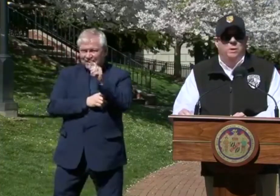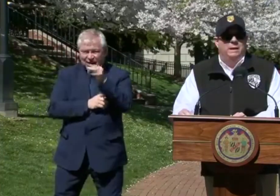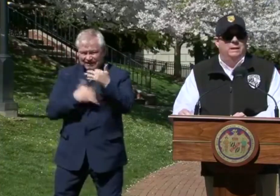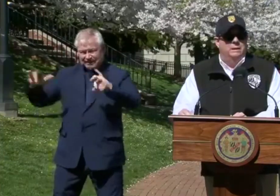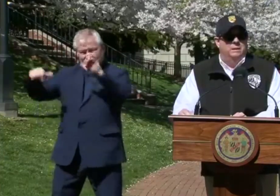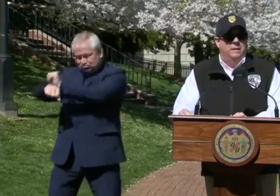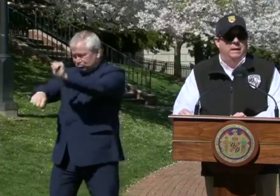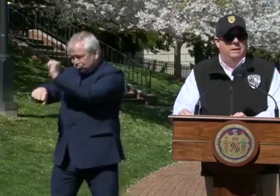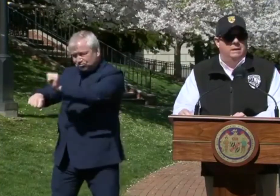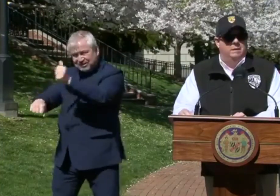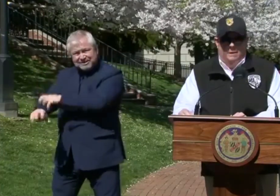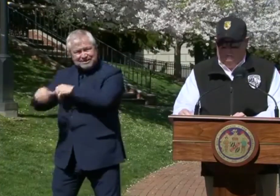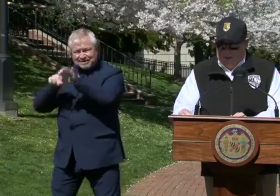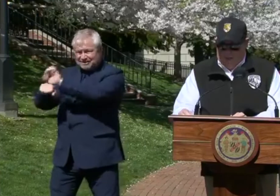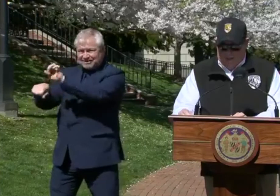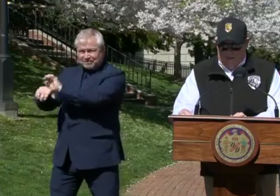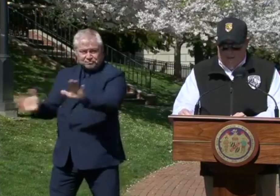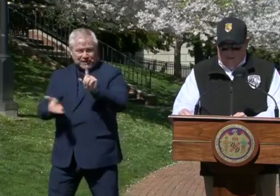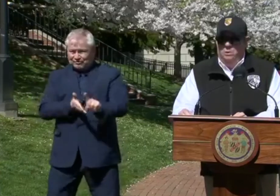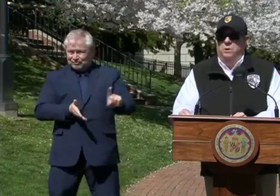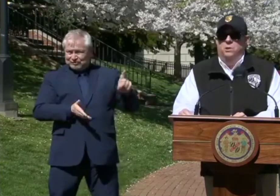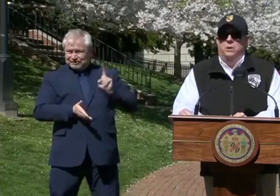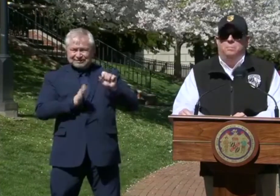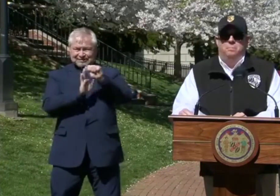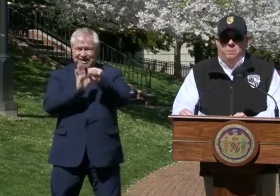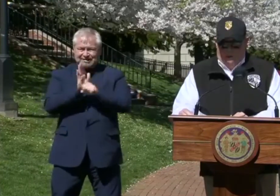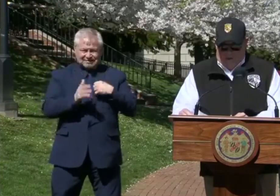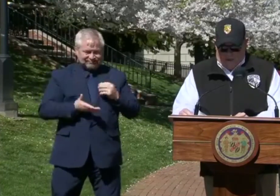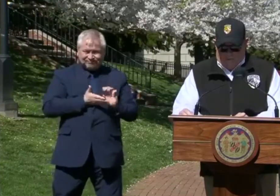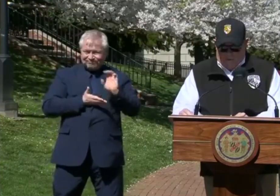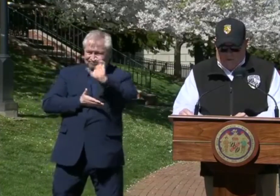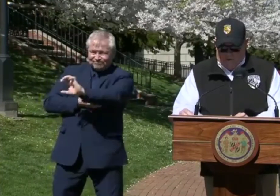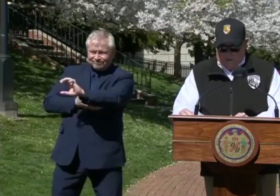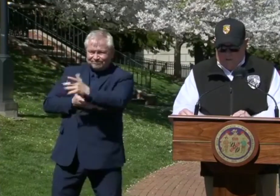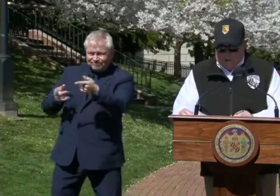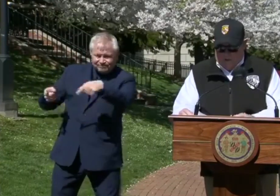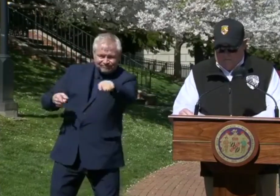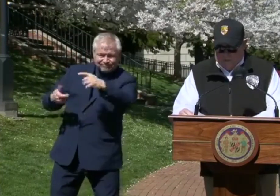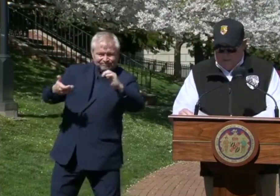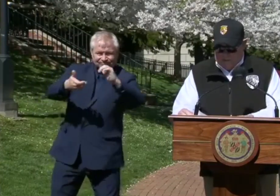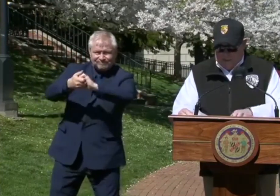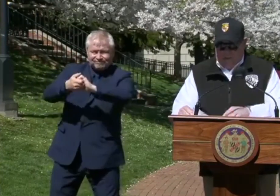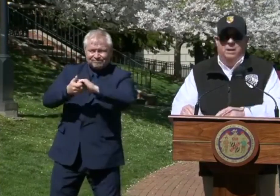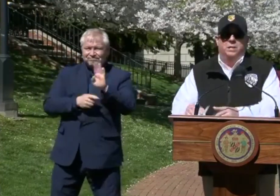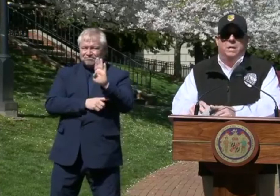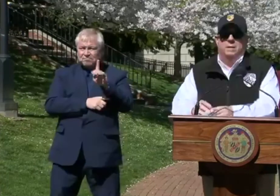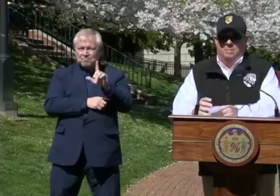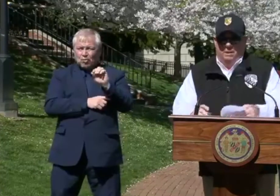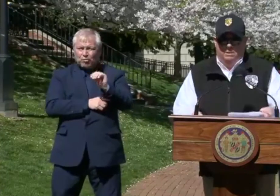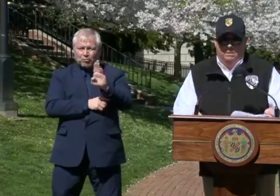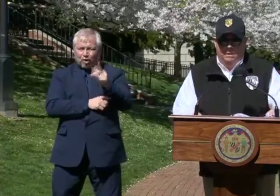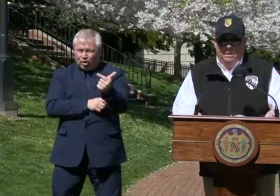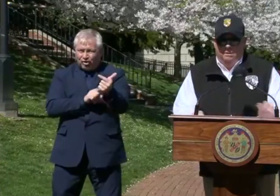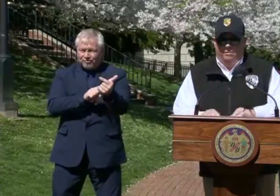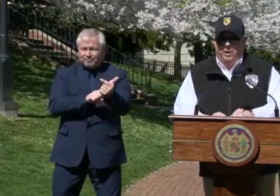Last week, the state committed funding to a joint partnership with Bloomberg Philanthropies and Johns